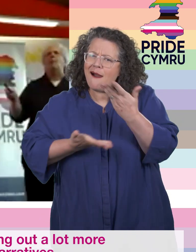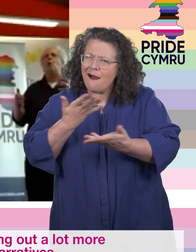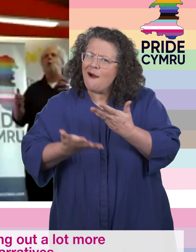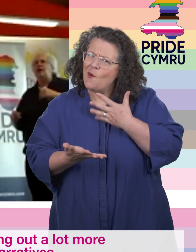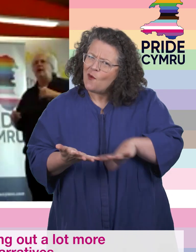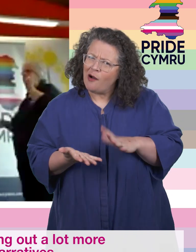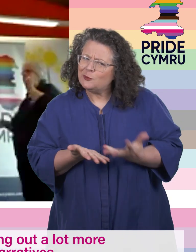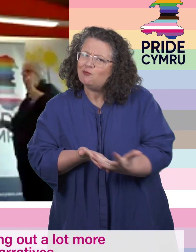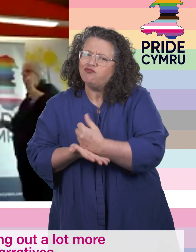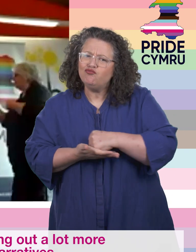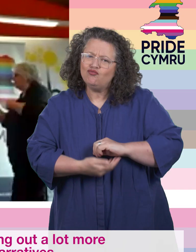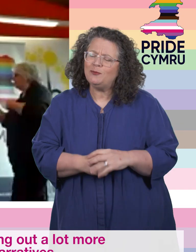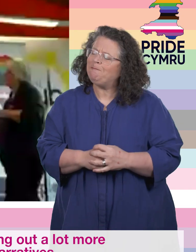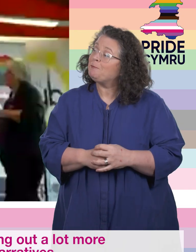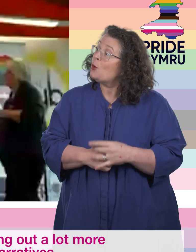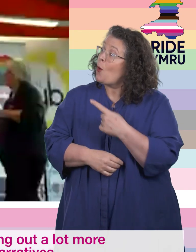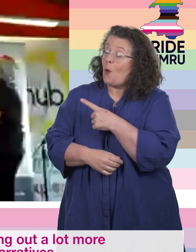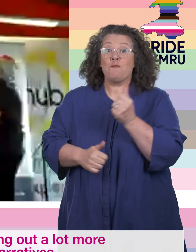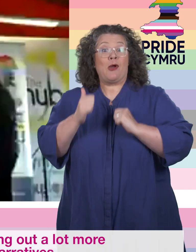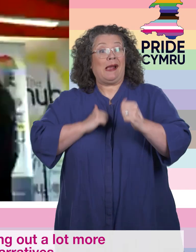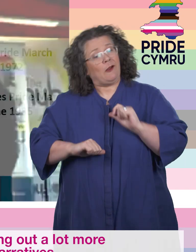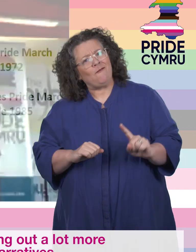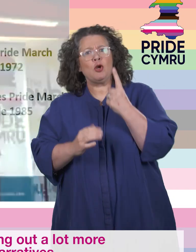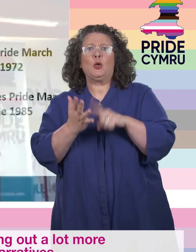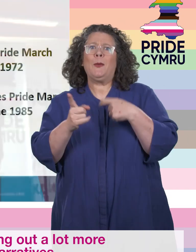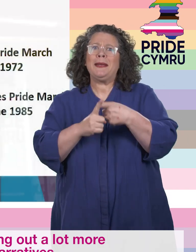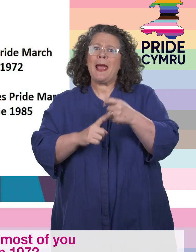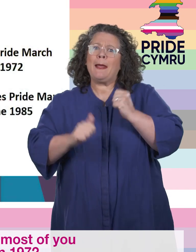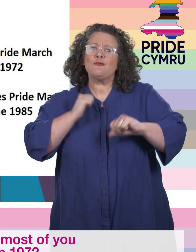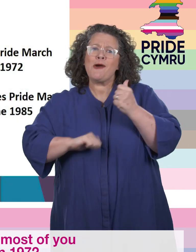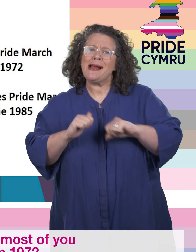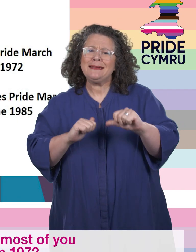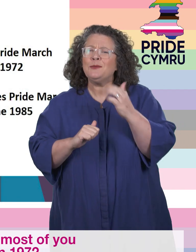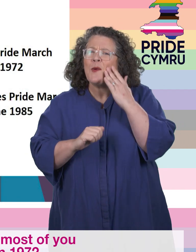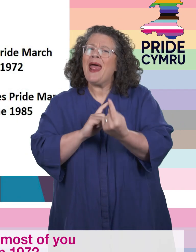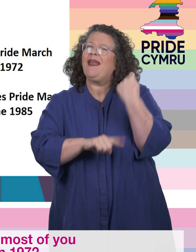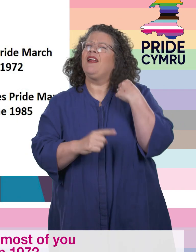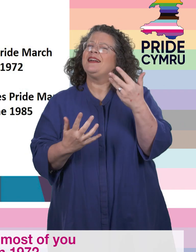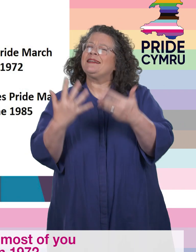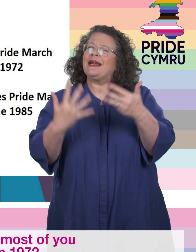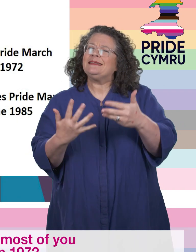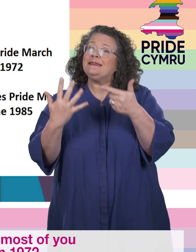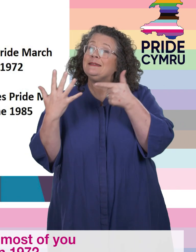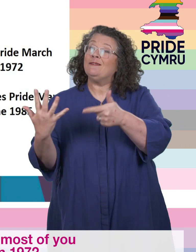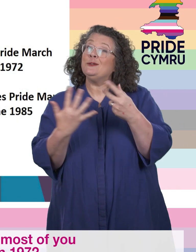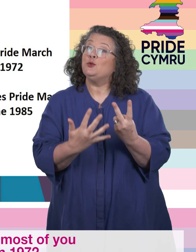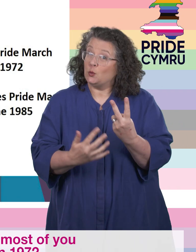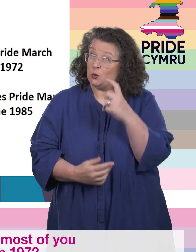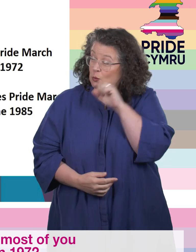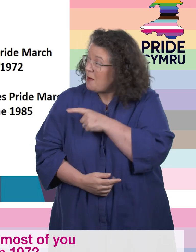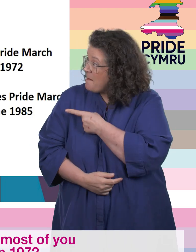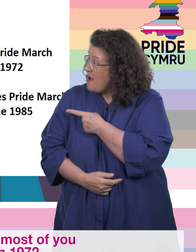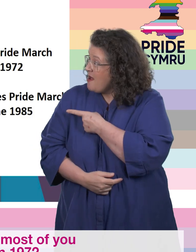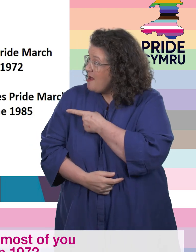lot more and avoid mainstream narratives. So Pride, first UK Pride, as most